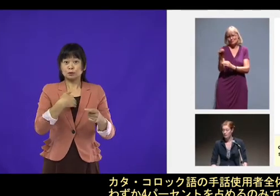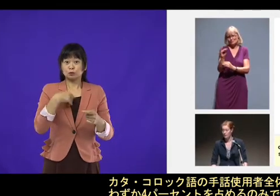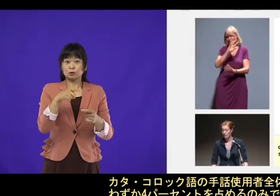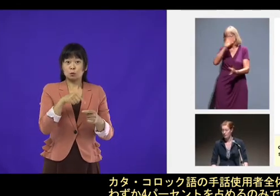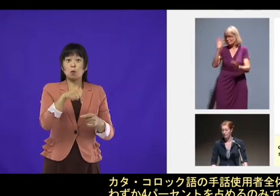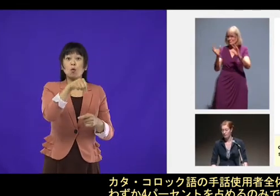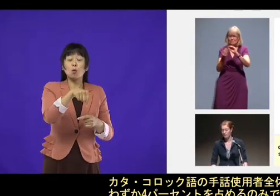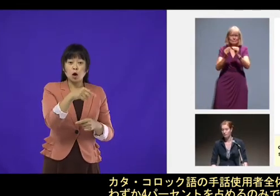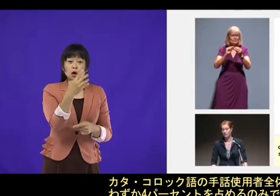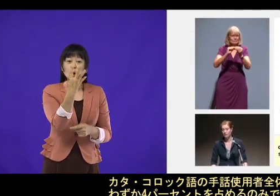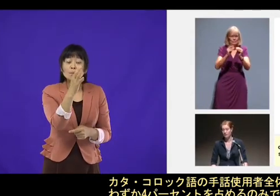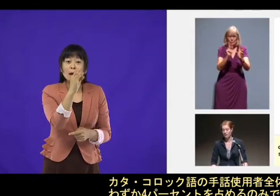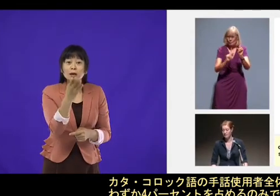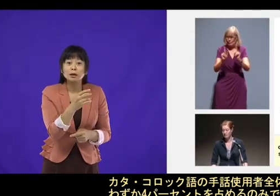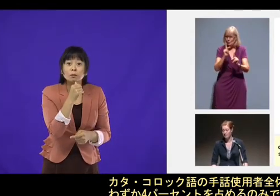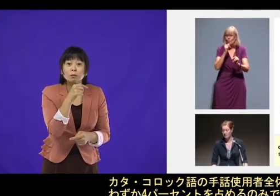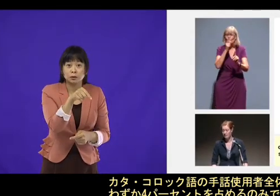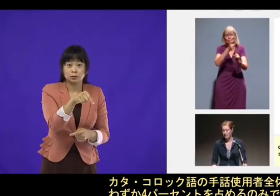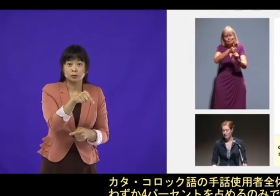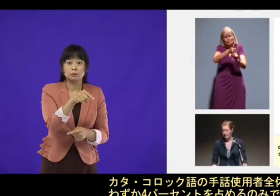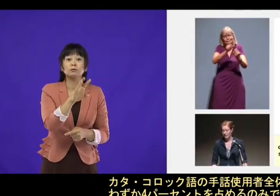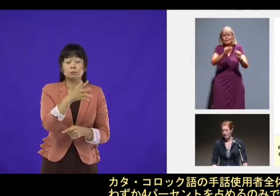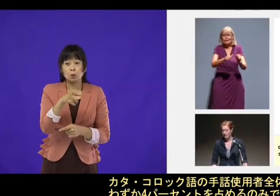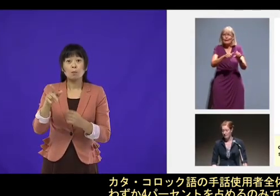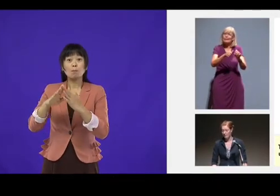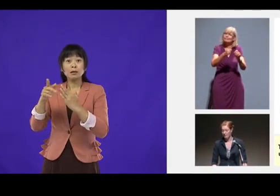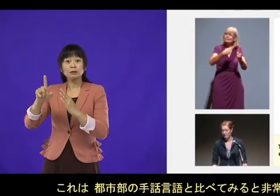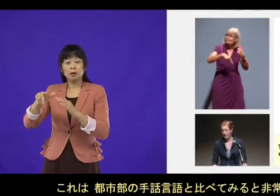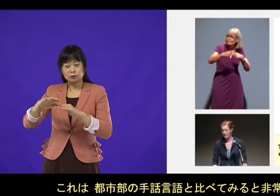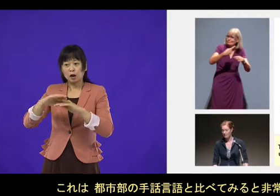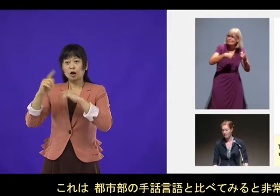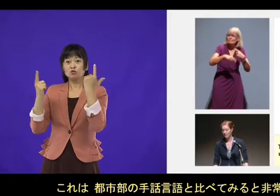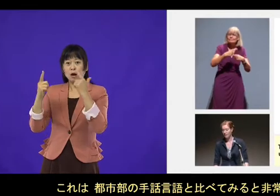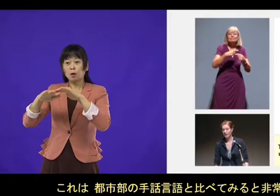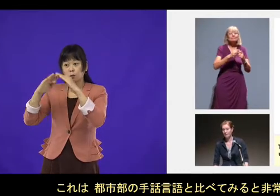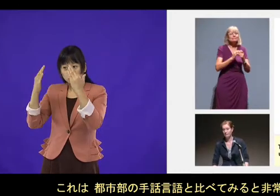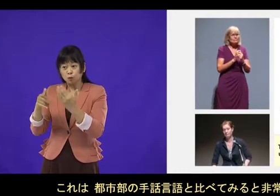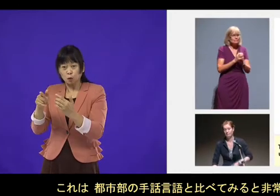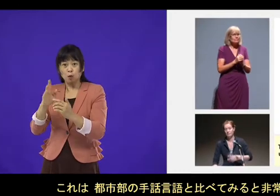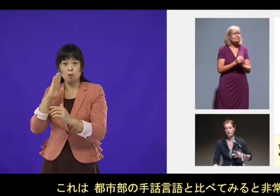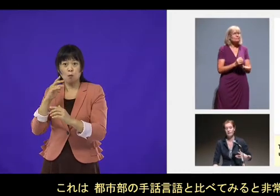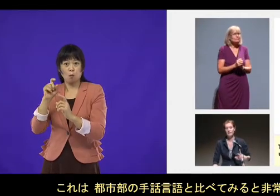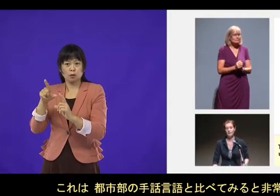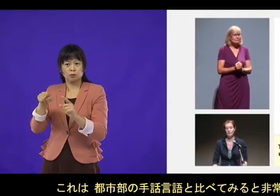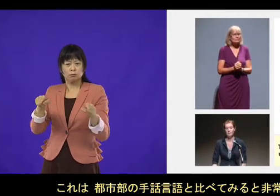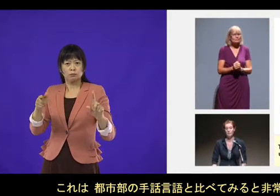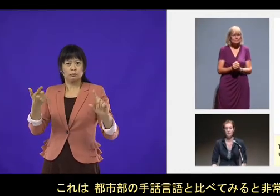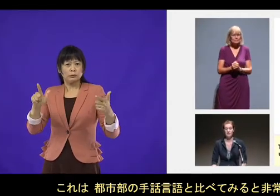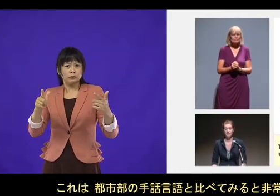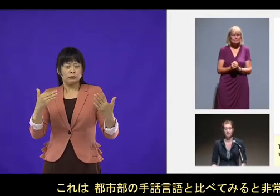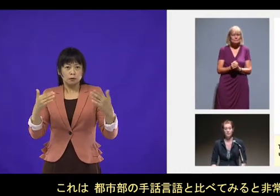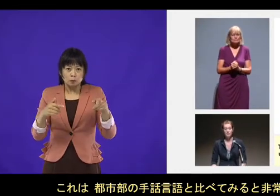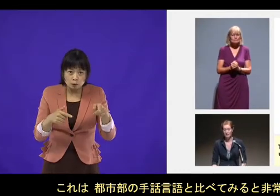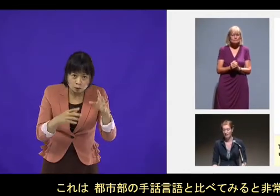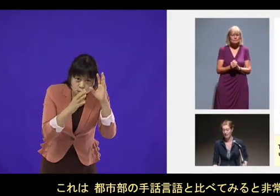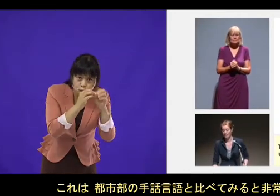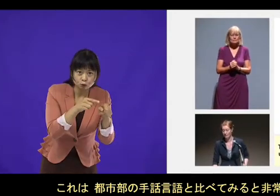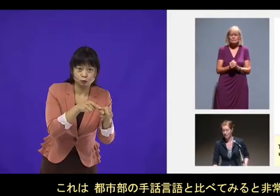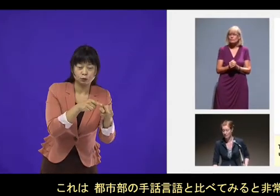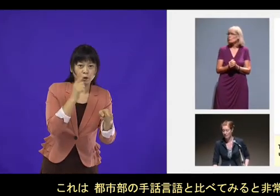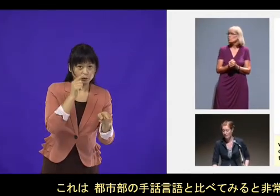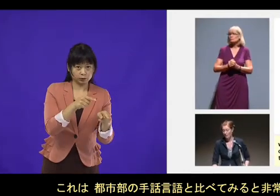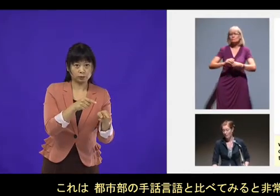the total number of Katukalok signers. And this is very striking from the perspective of urban